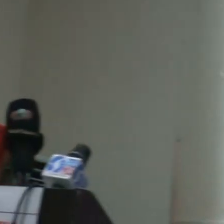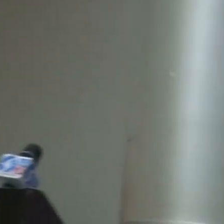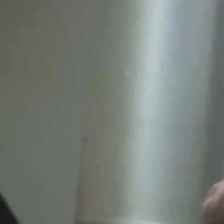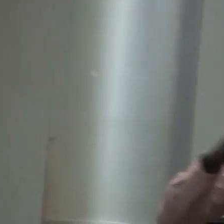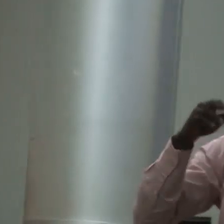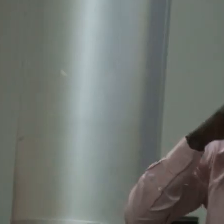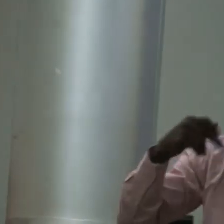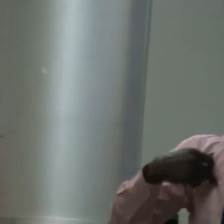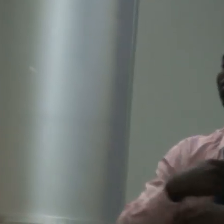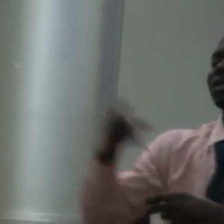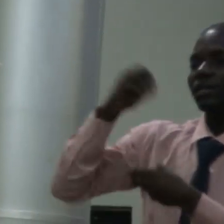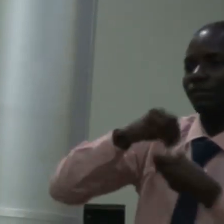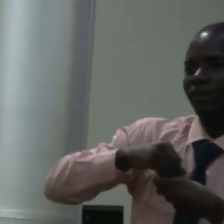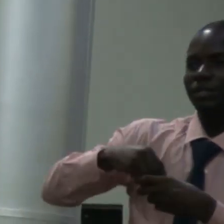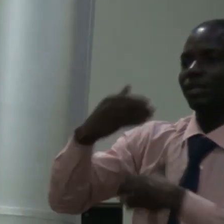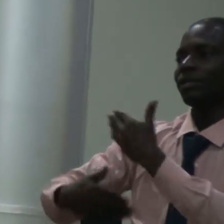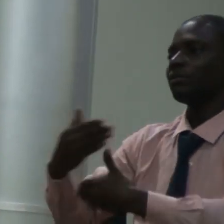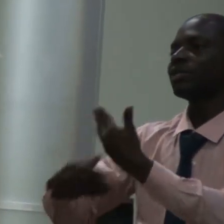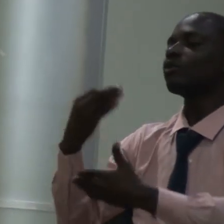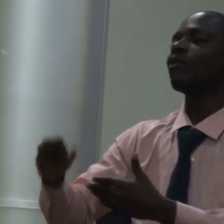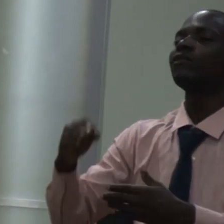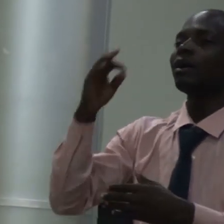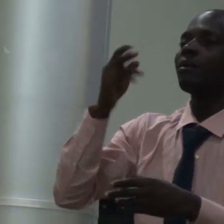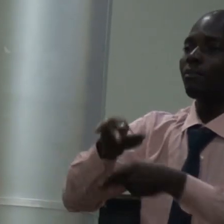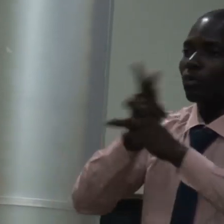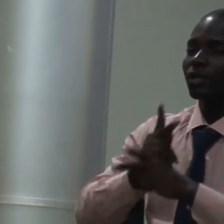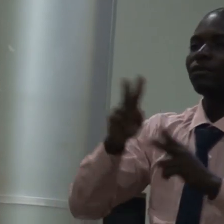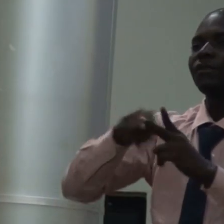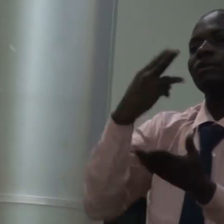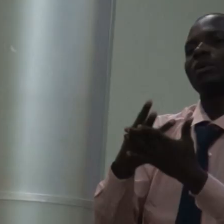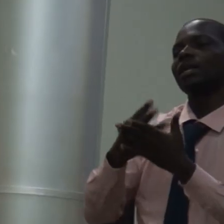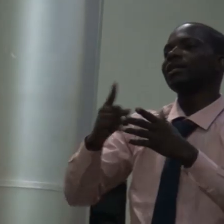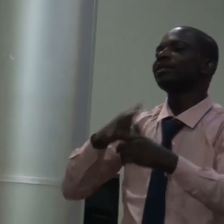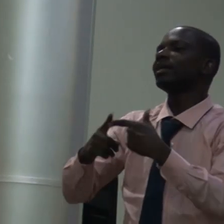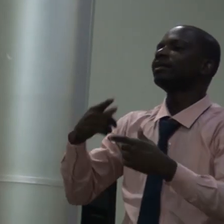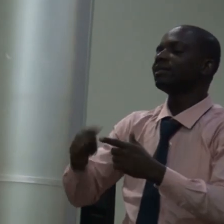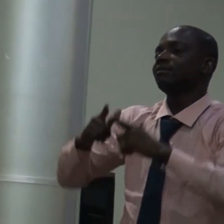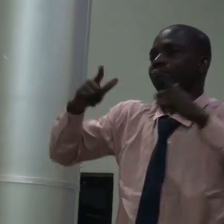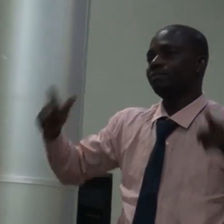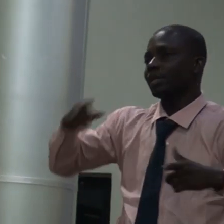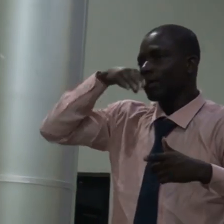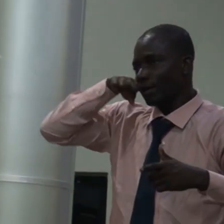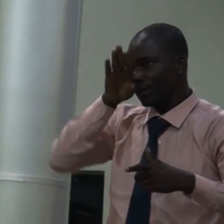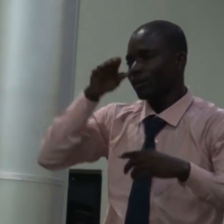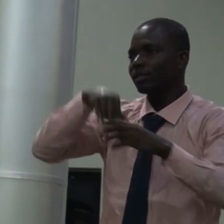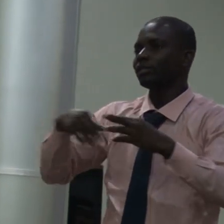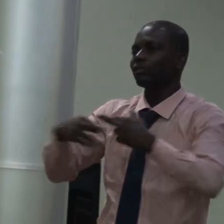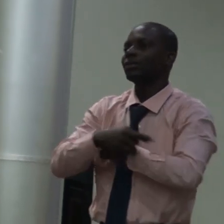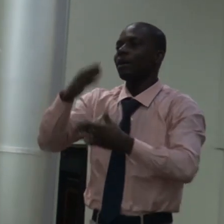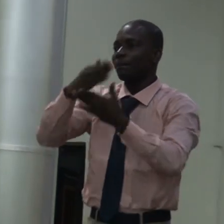day, are we investing the process of the borrowing properly? Then the big elephant in the room, which is